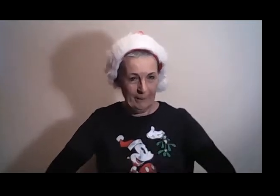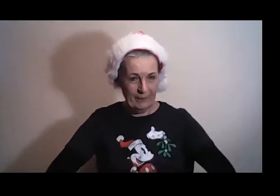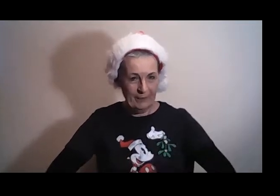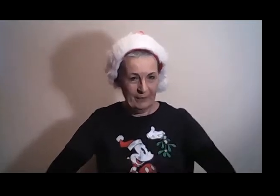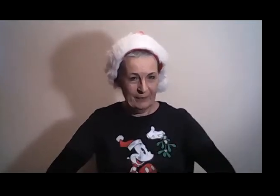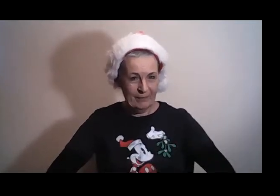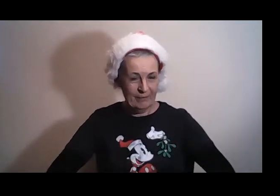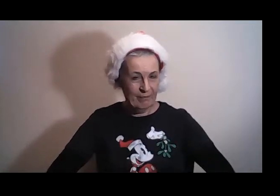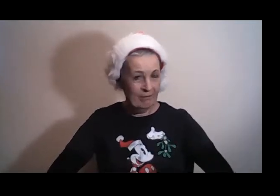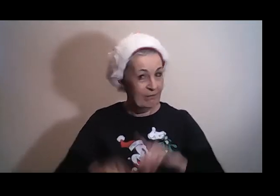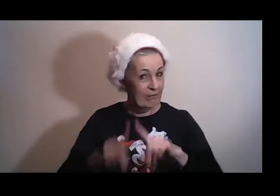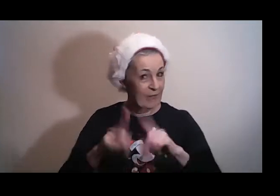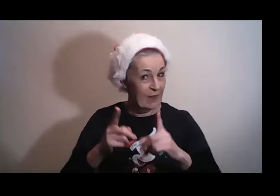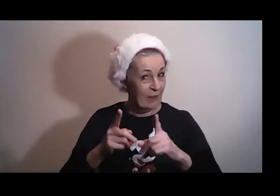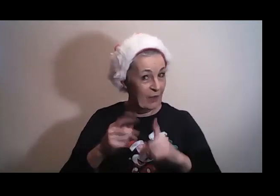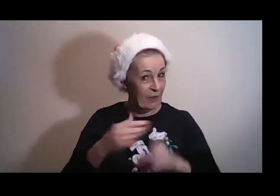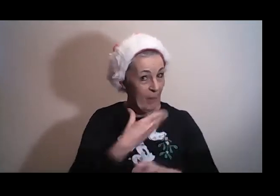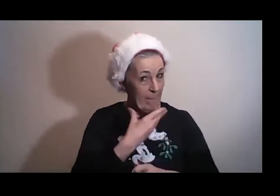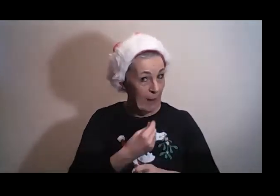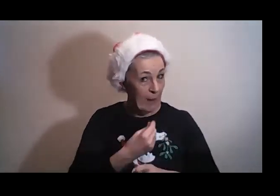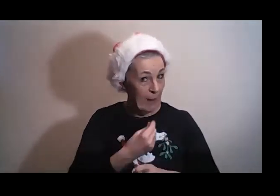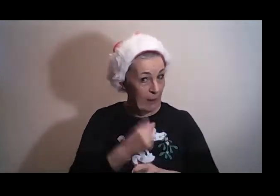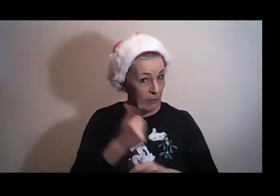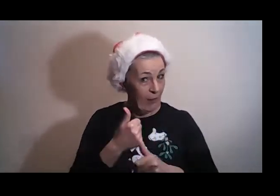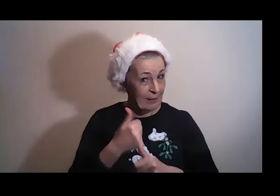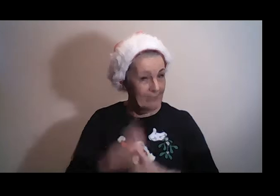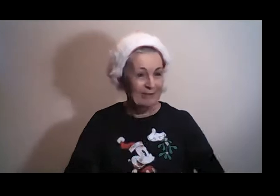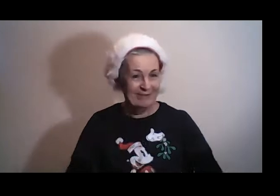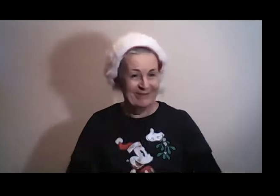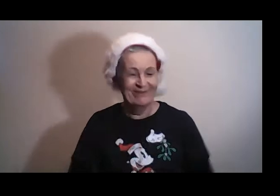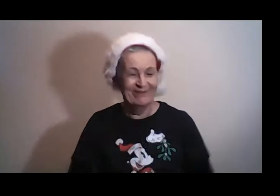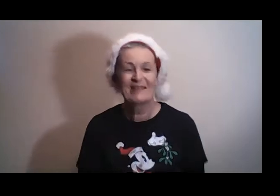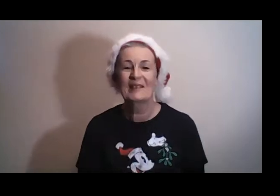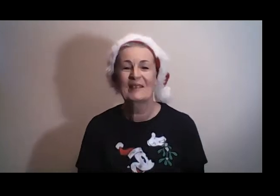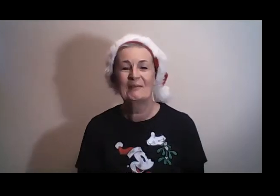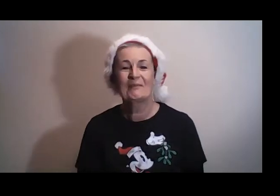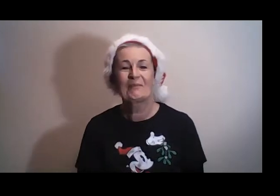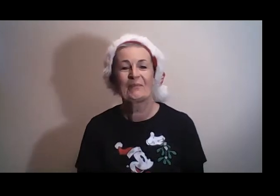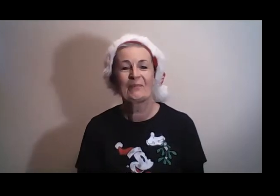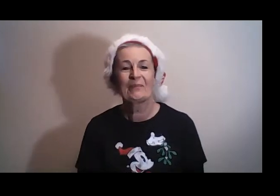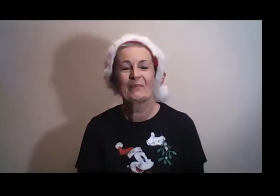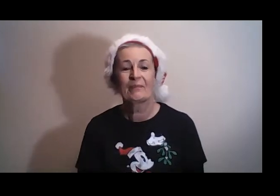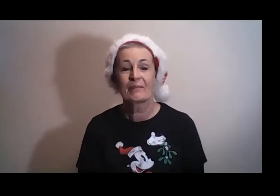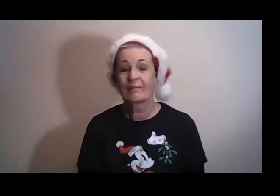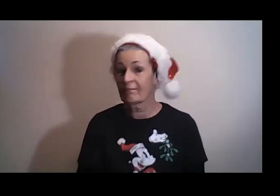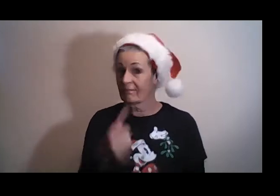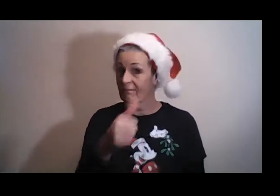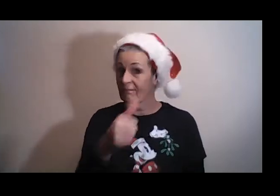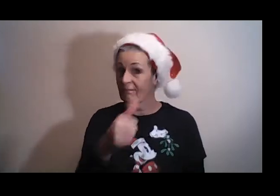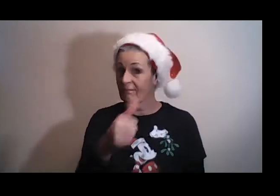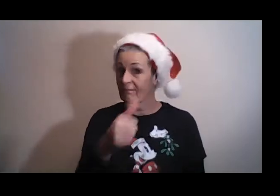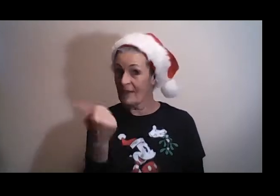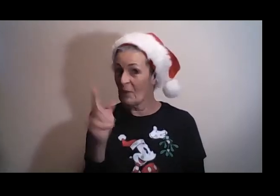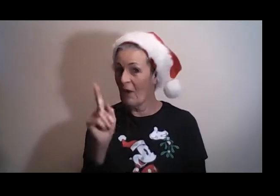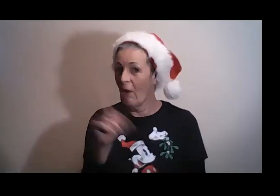The other way round for men. Remember, okay? So now the next exercise, I love